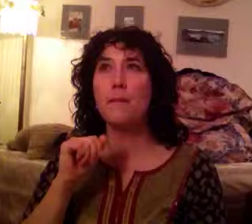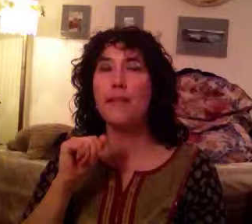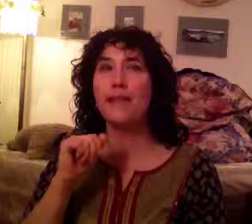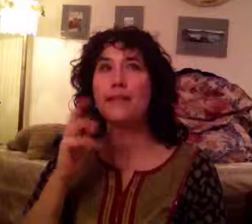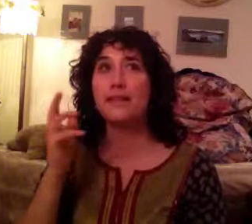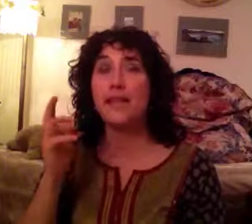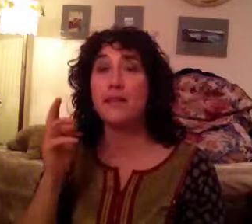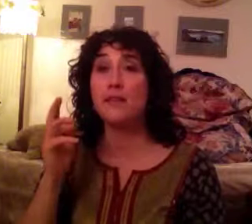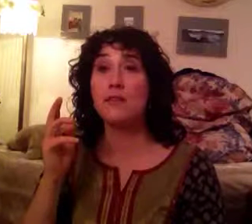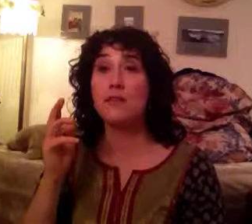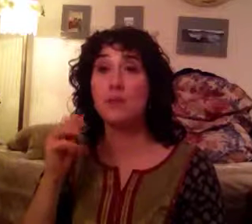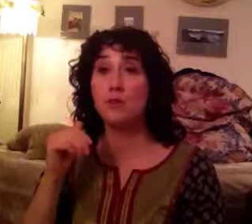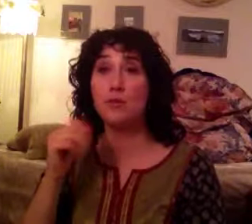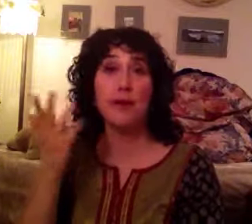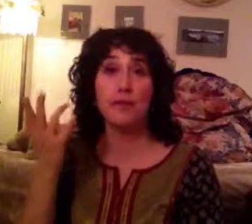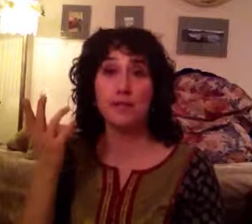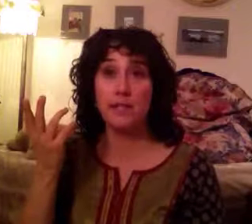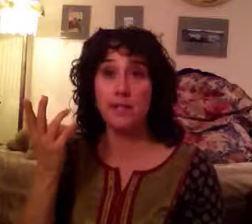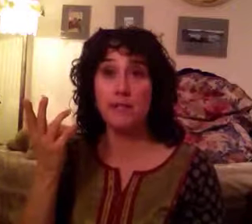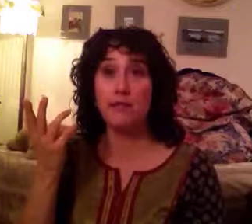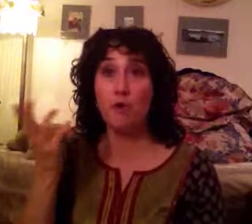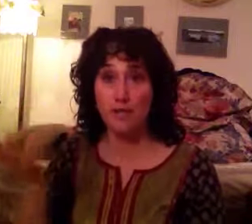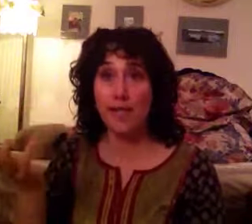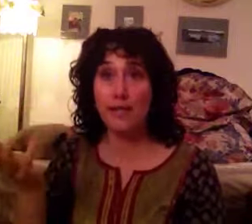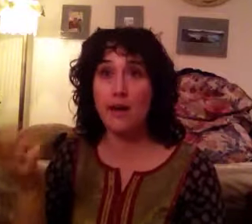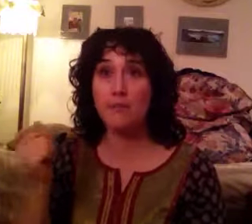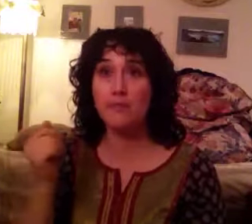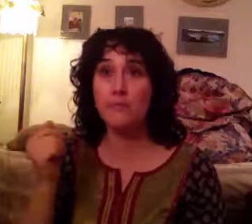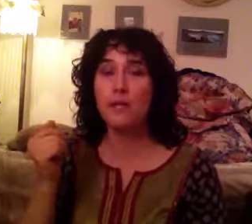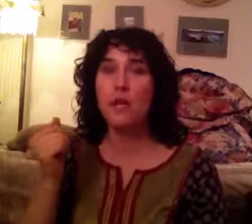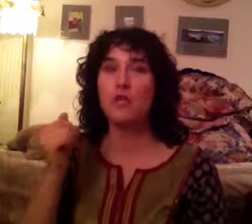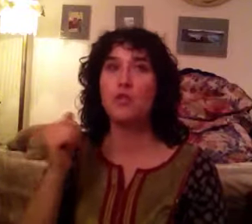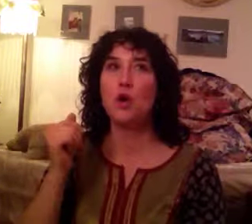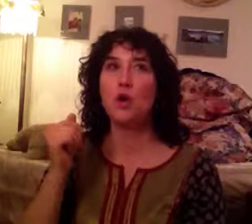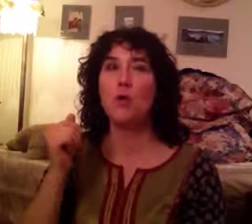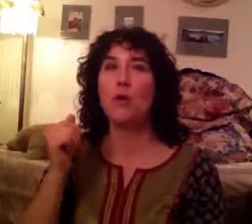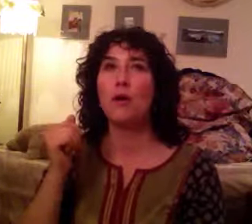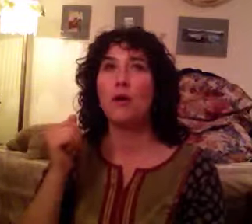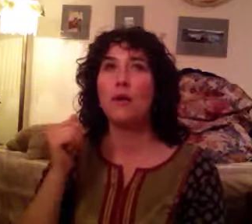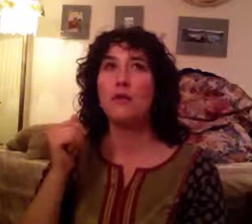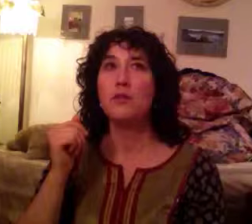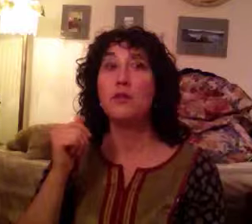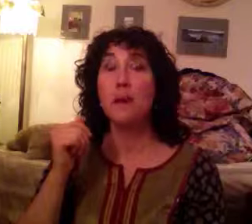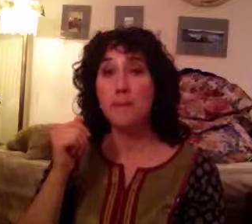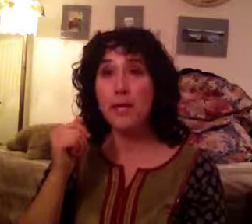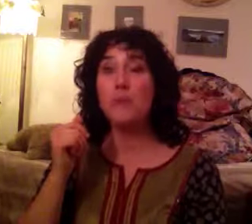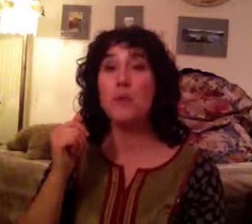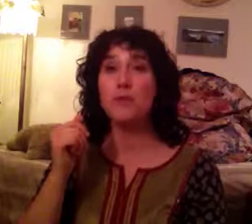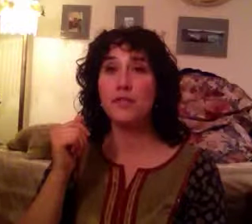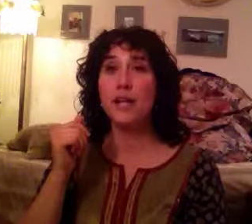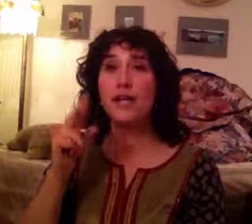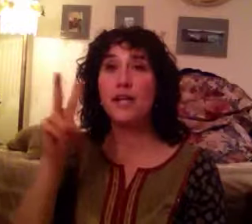like let's say it's 2014 now. So some people will sign it